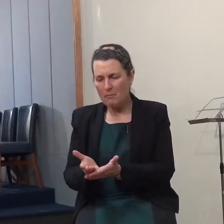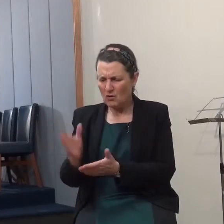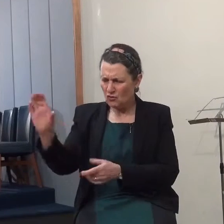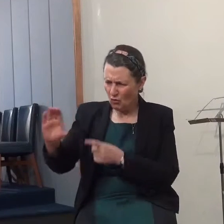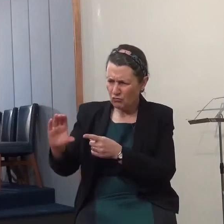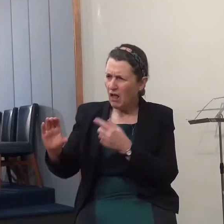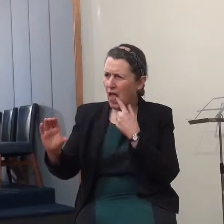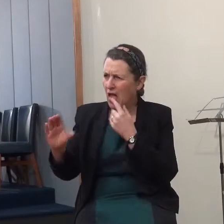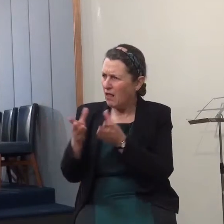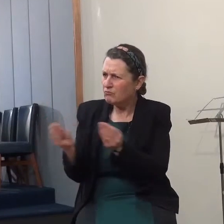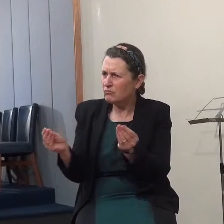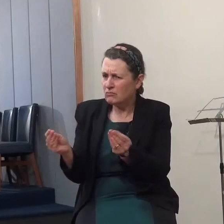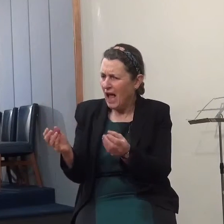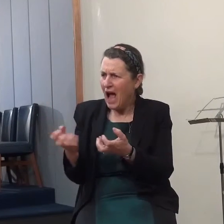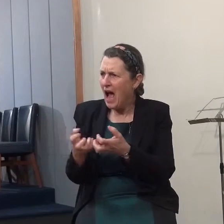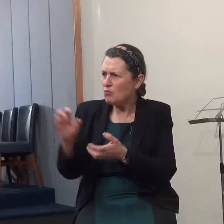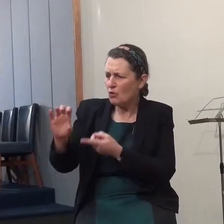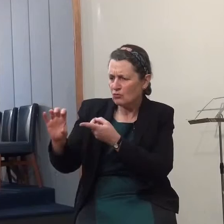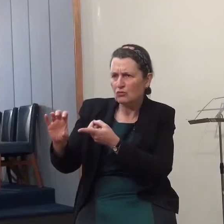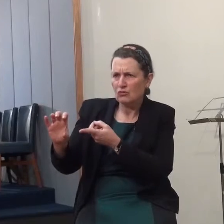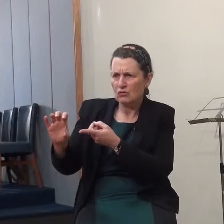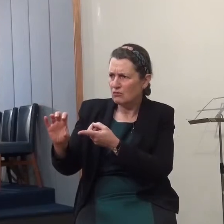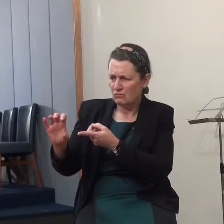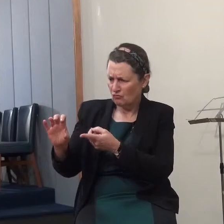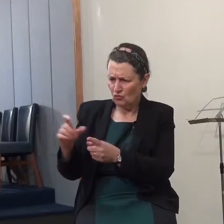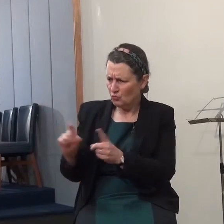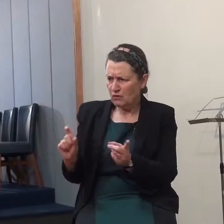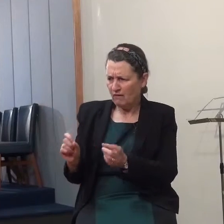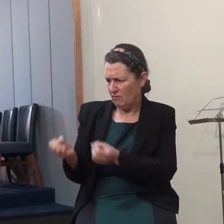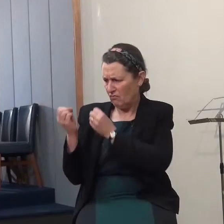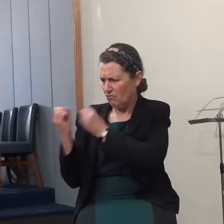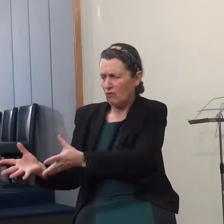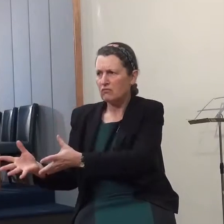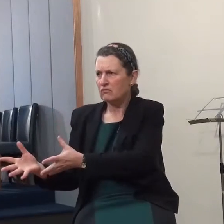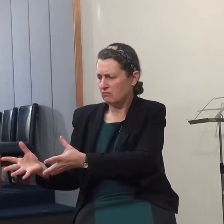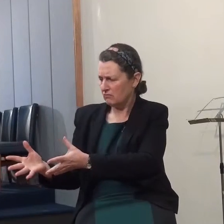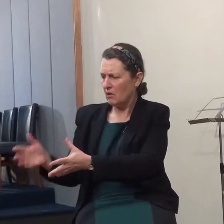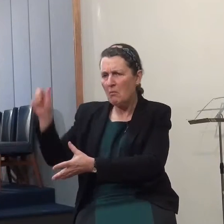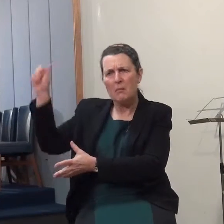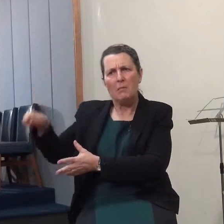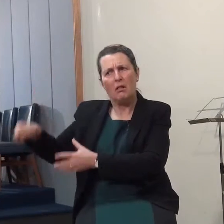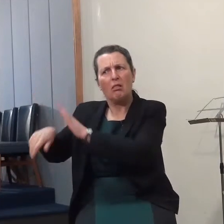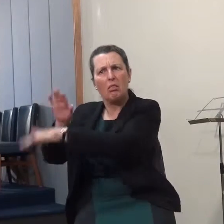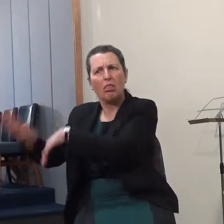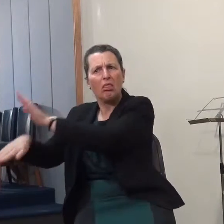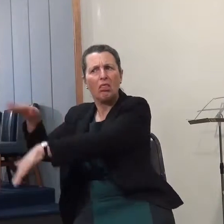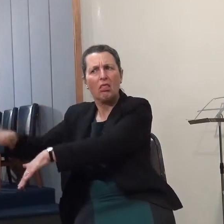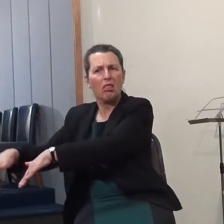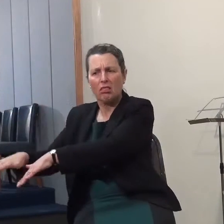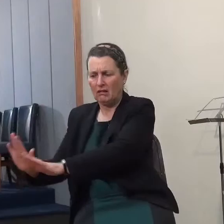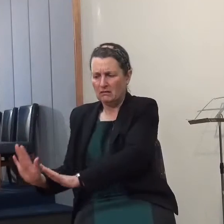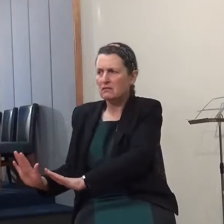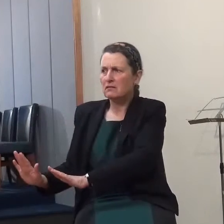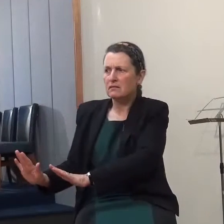be salted? It is thenceforth good for nothing, but to be cast out and to be trodden under foot